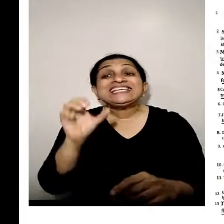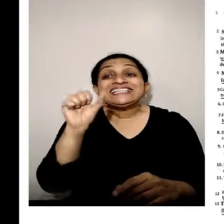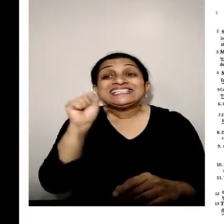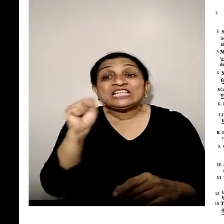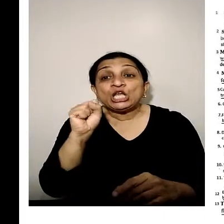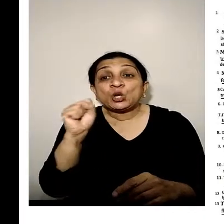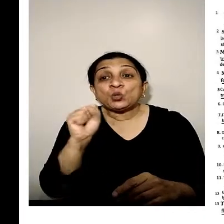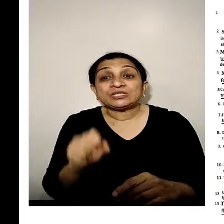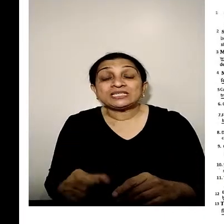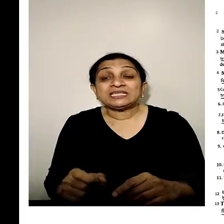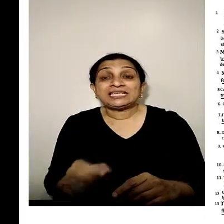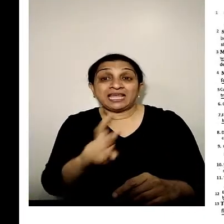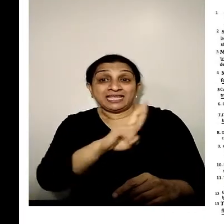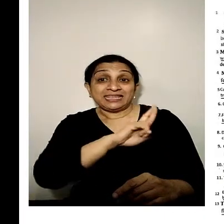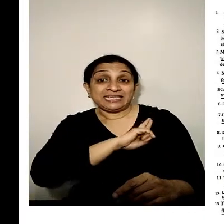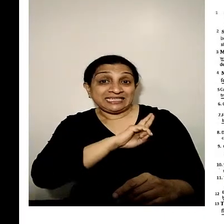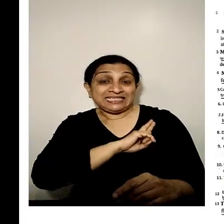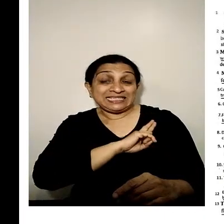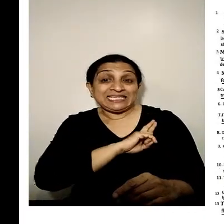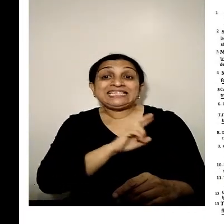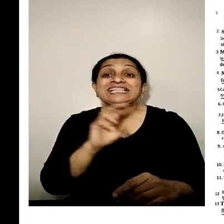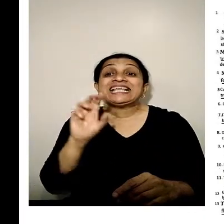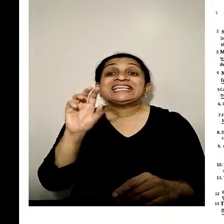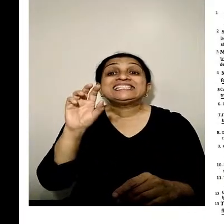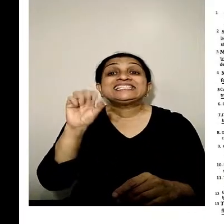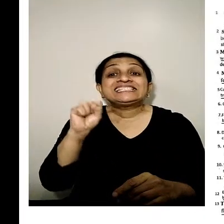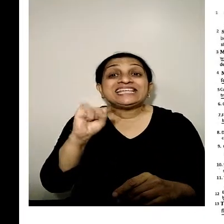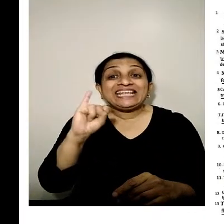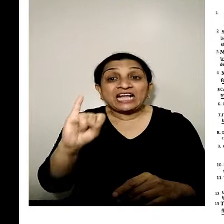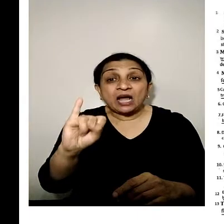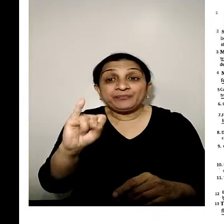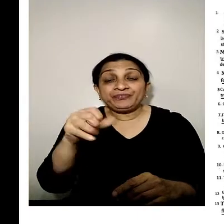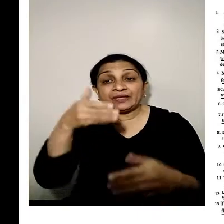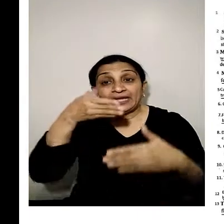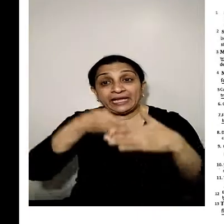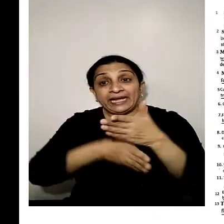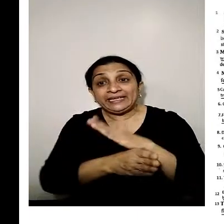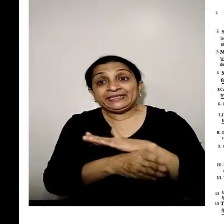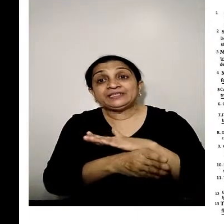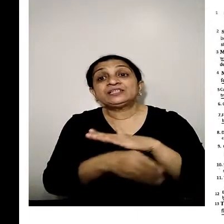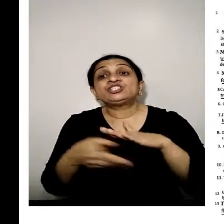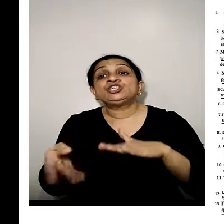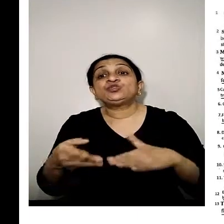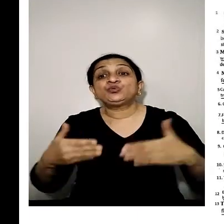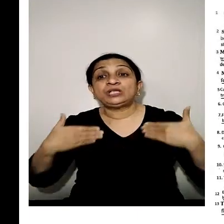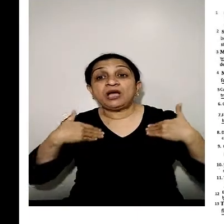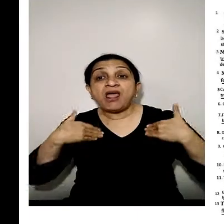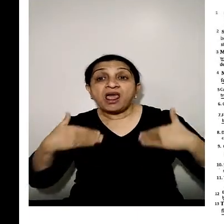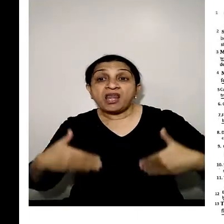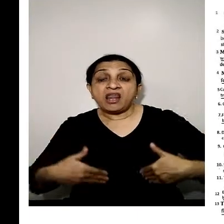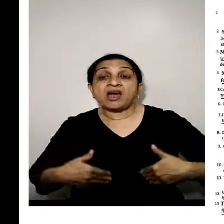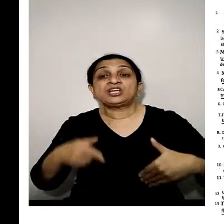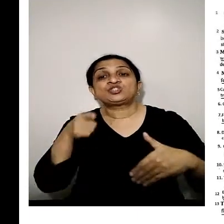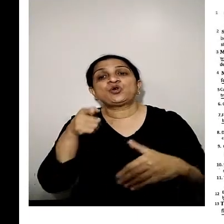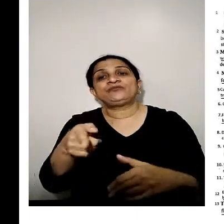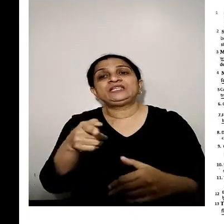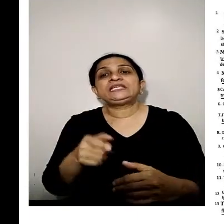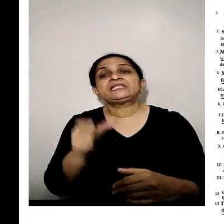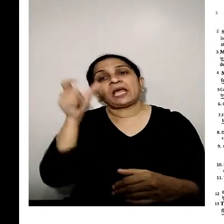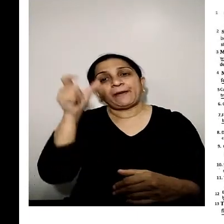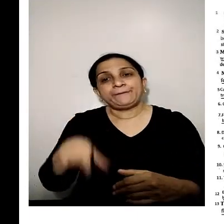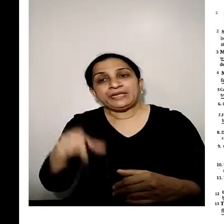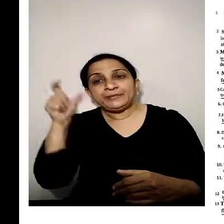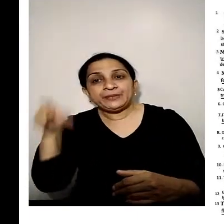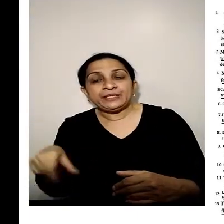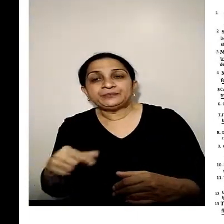called silicosis. The reason is silica enters into the lungs of